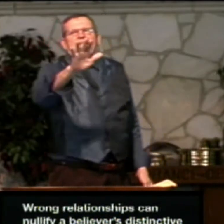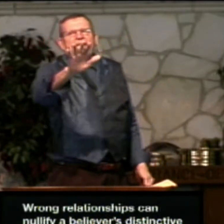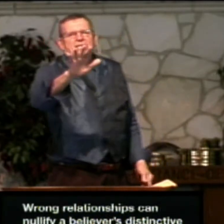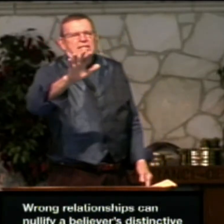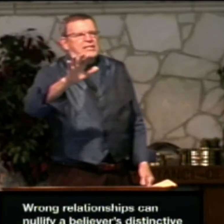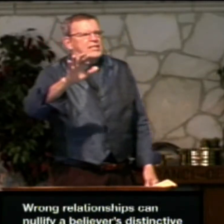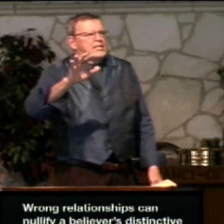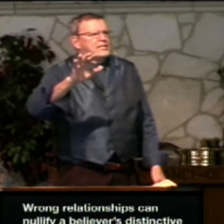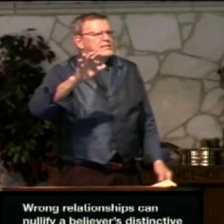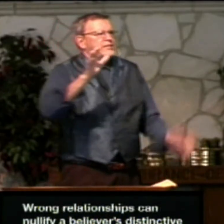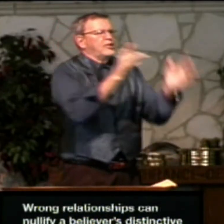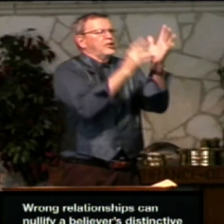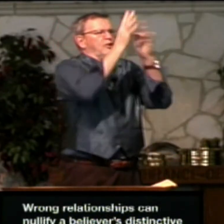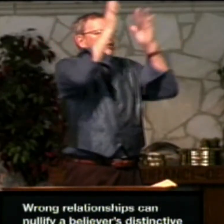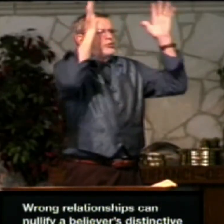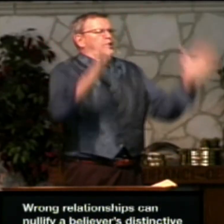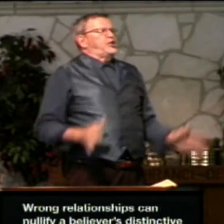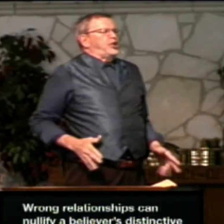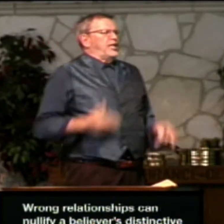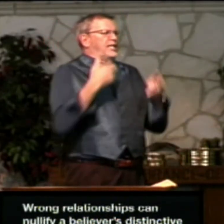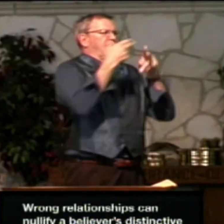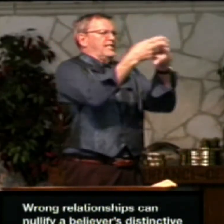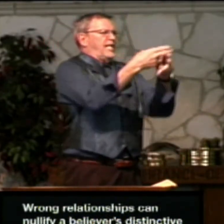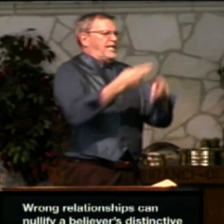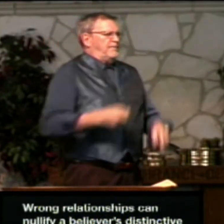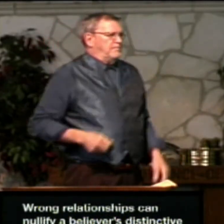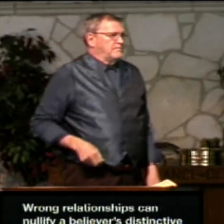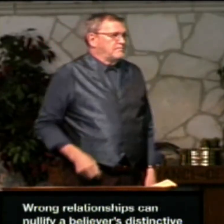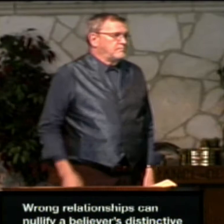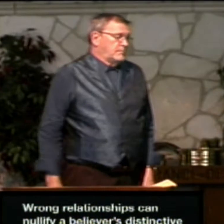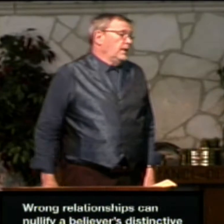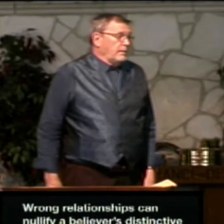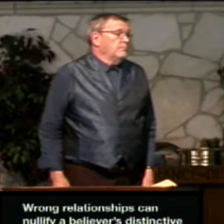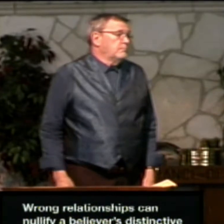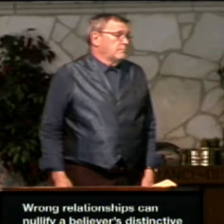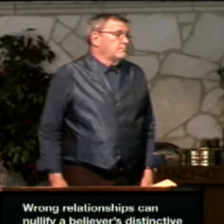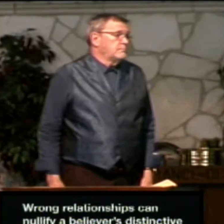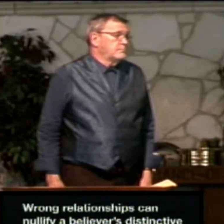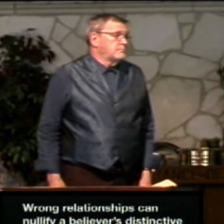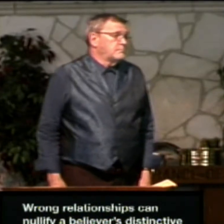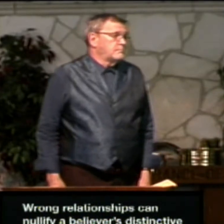that nullifies his Christian name. Yeah?